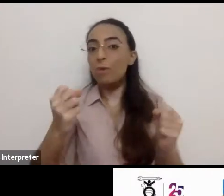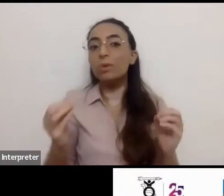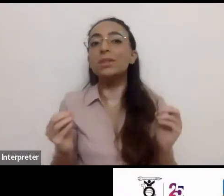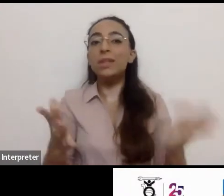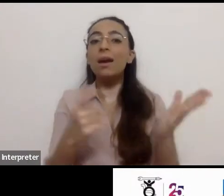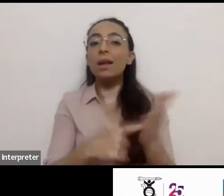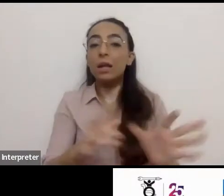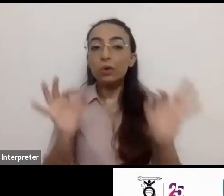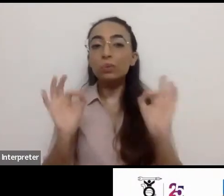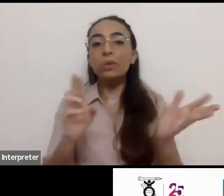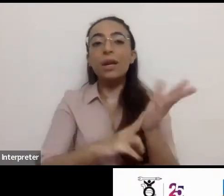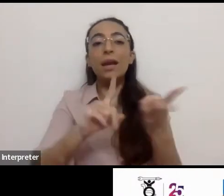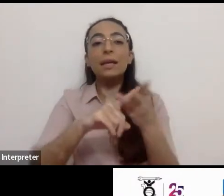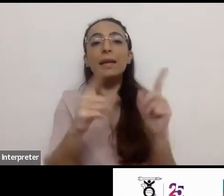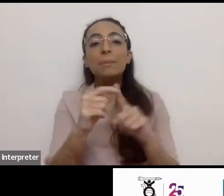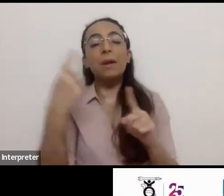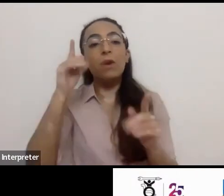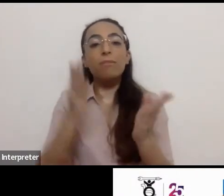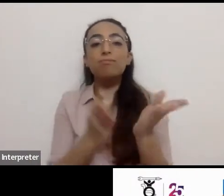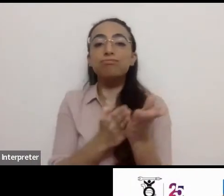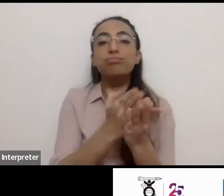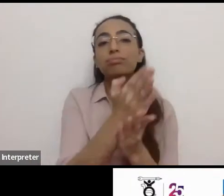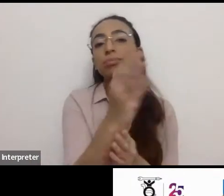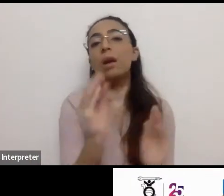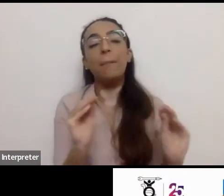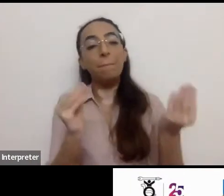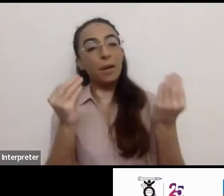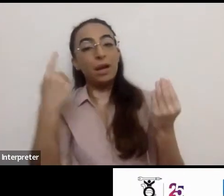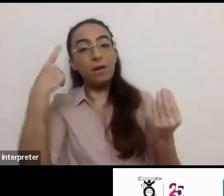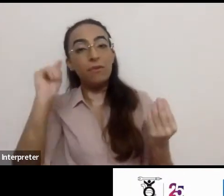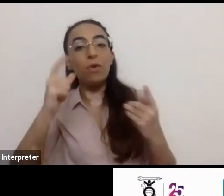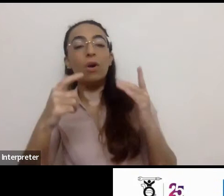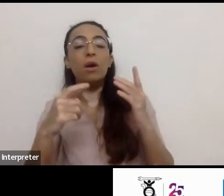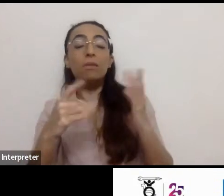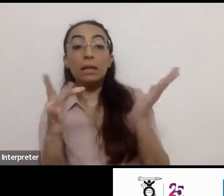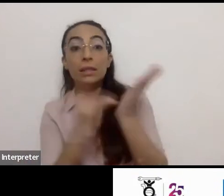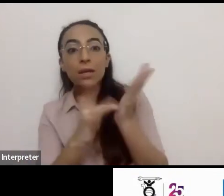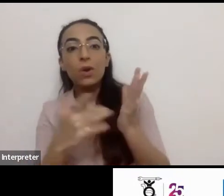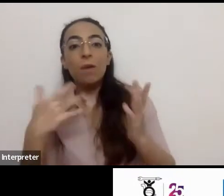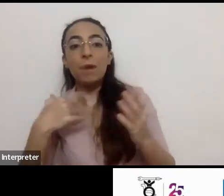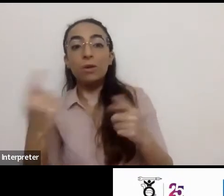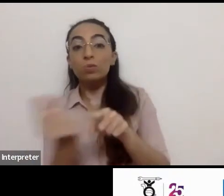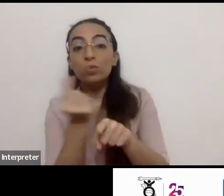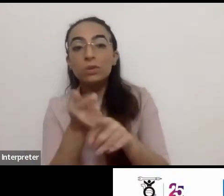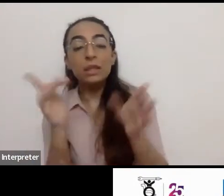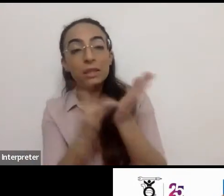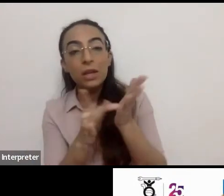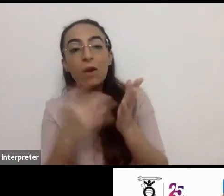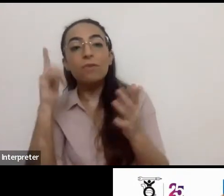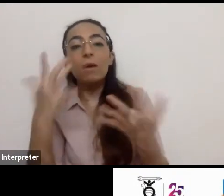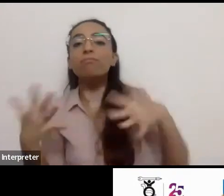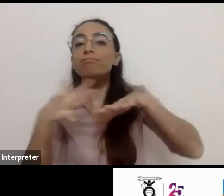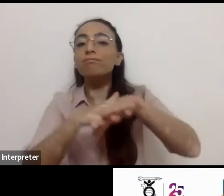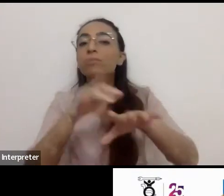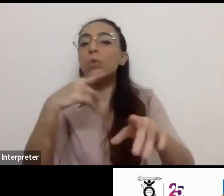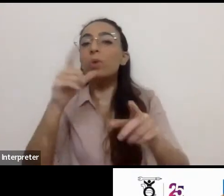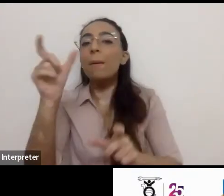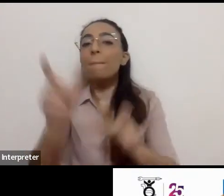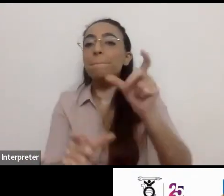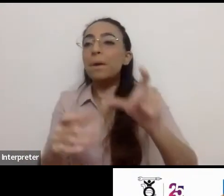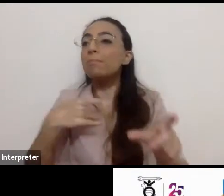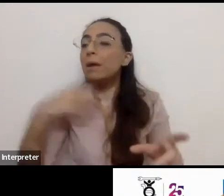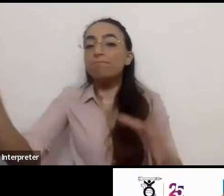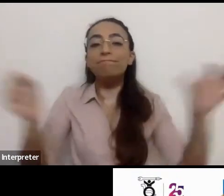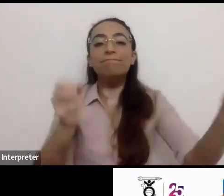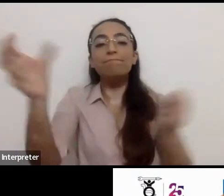in terms of how do we drive it. A strong mention on how do we leverage technology to bring and mainstreamize people who've been left on